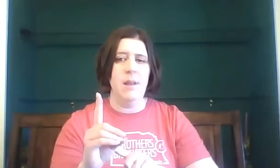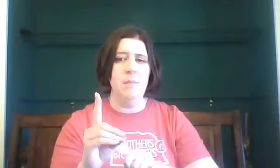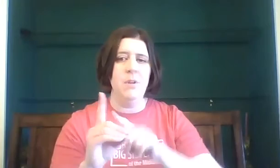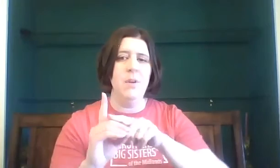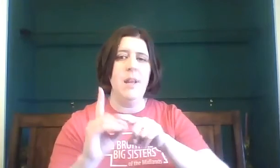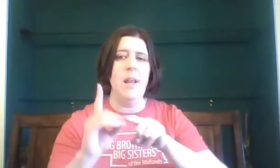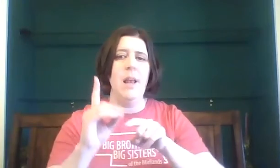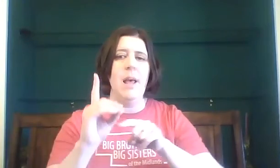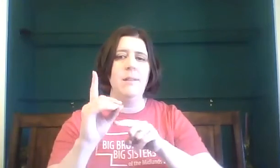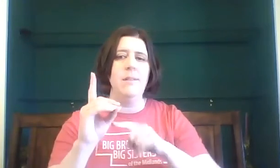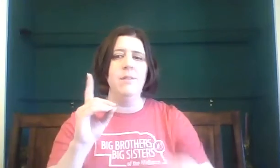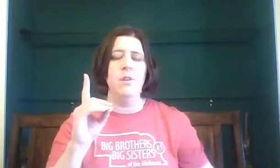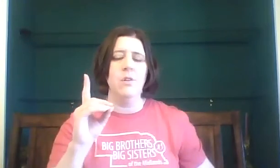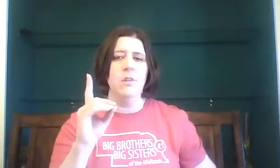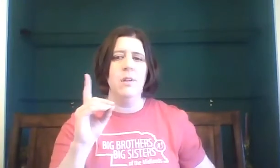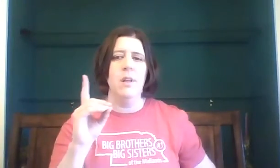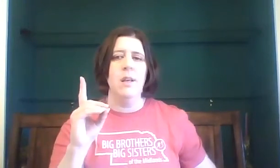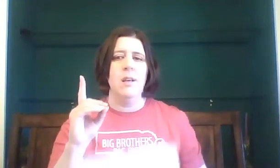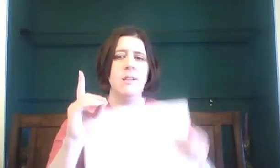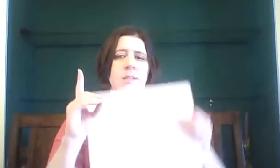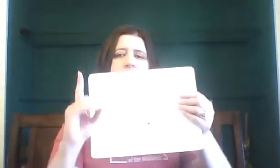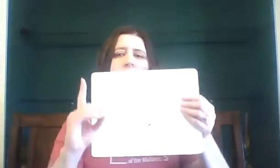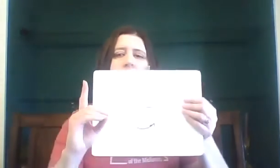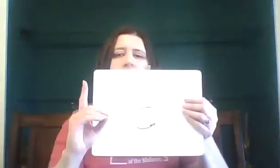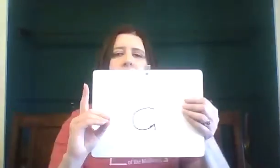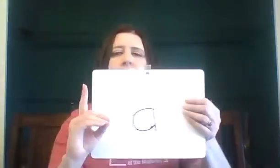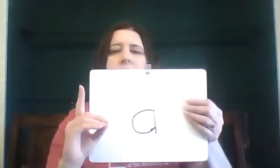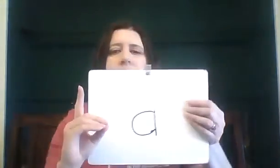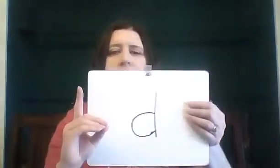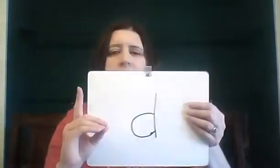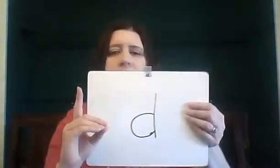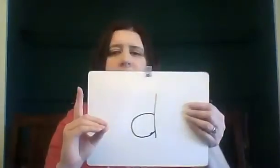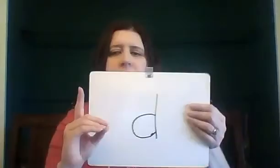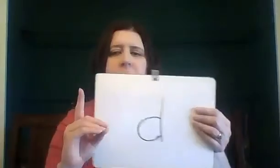stem to it, and it has the circle just like the letter D has.